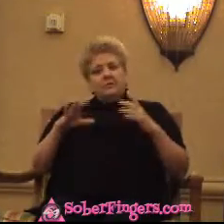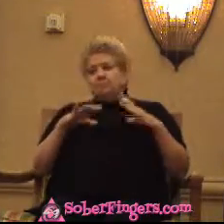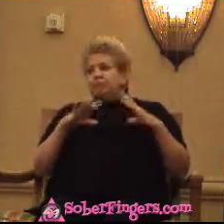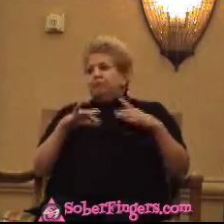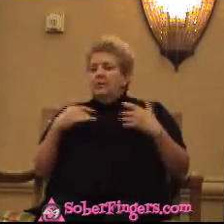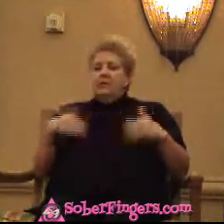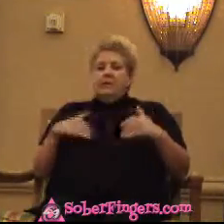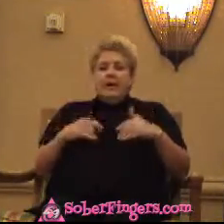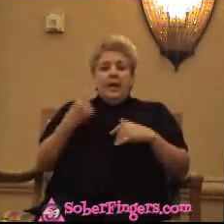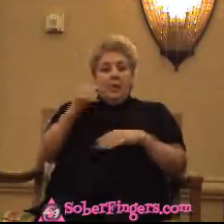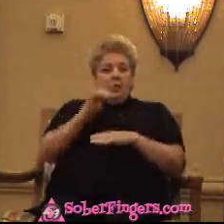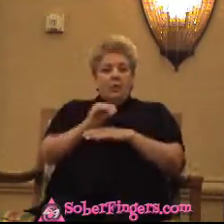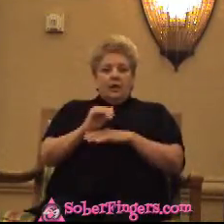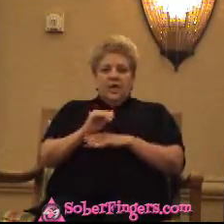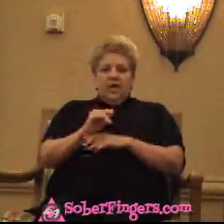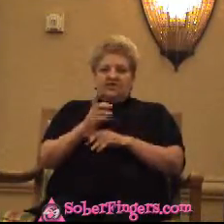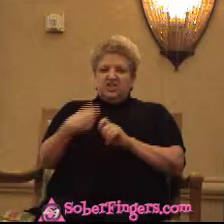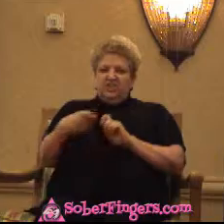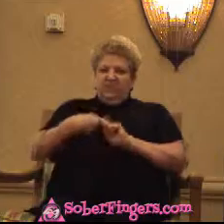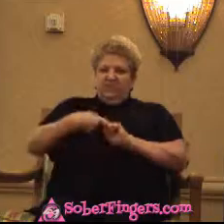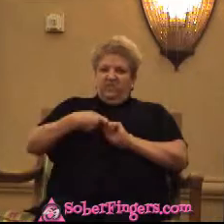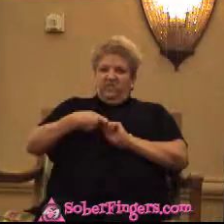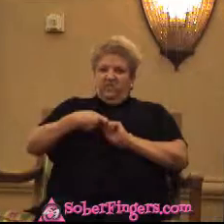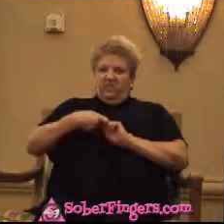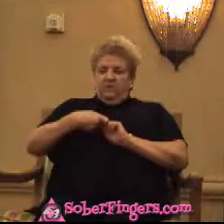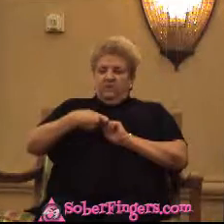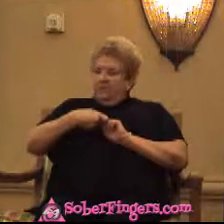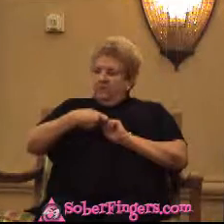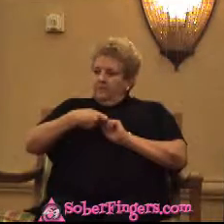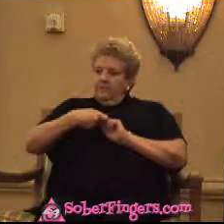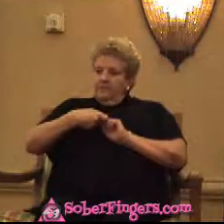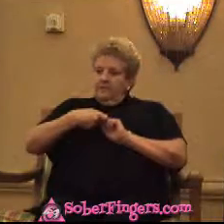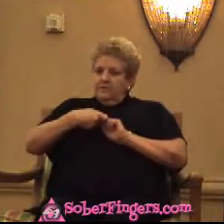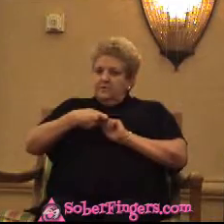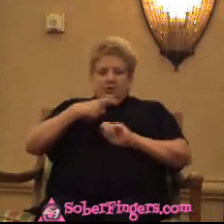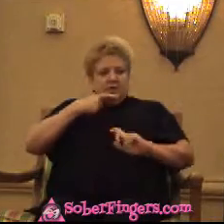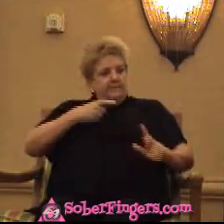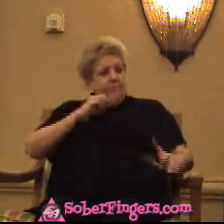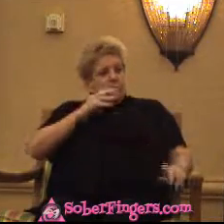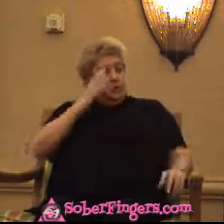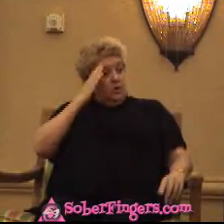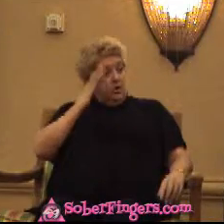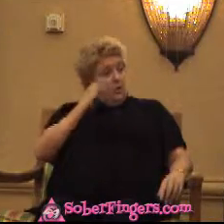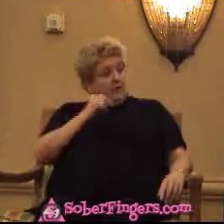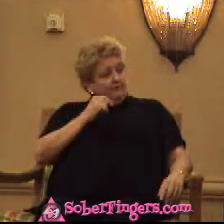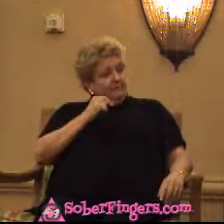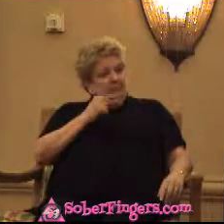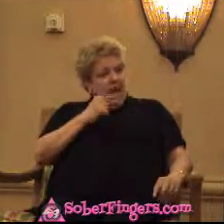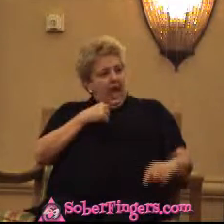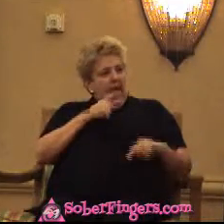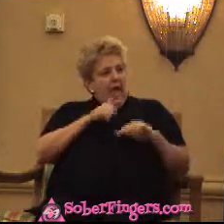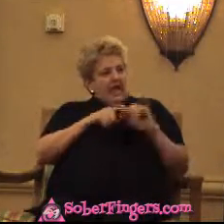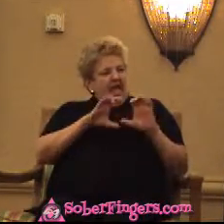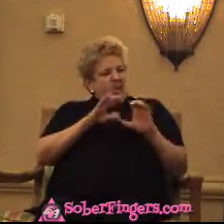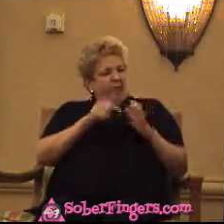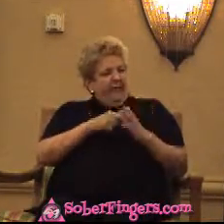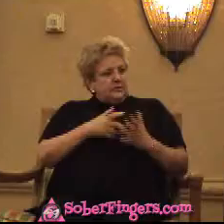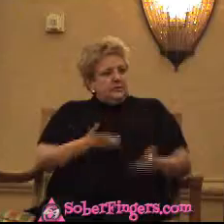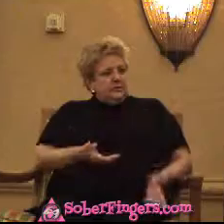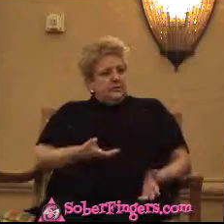she turned on me. One night just out of the blue, she said, you know what, I can't do this. And I said, you can't do what?